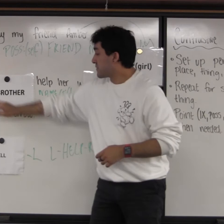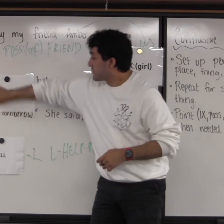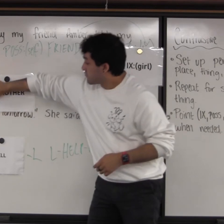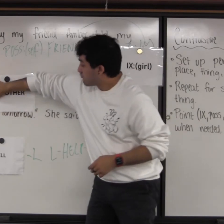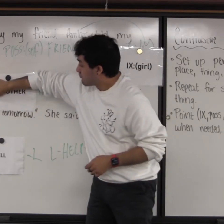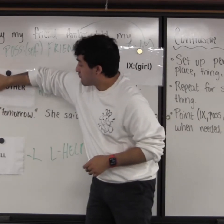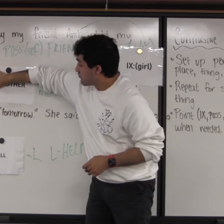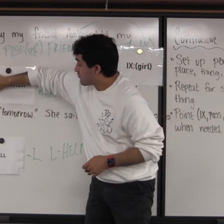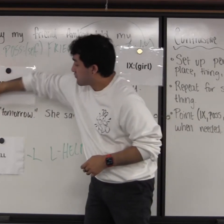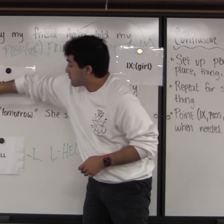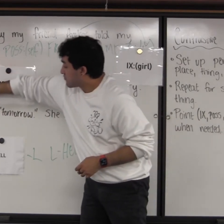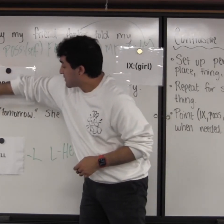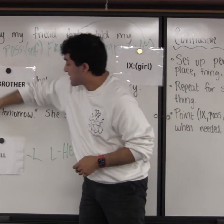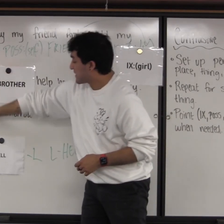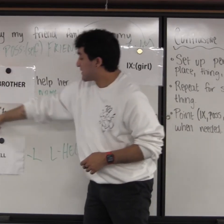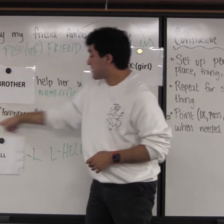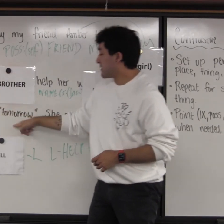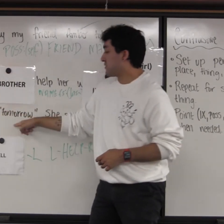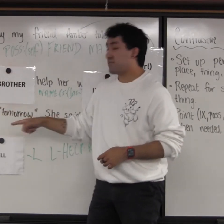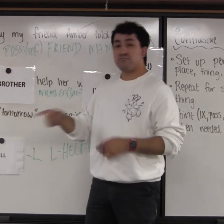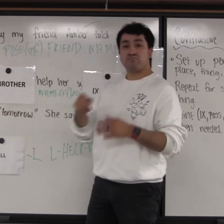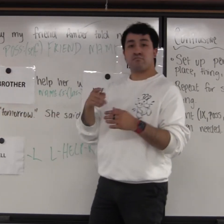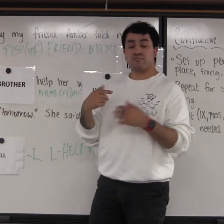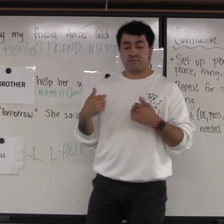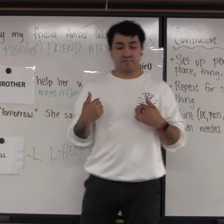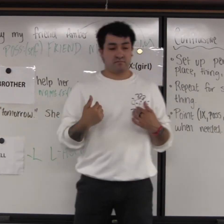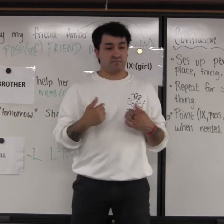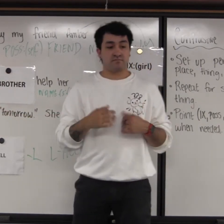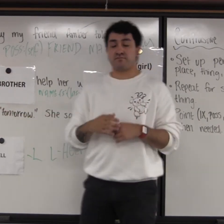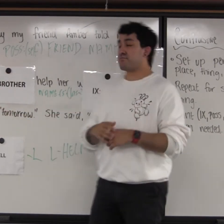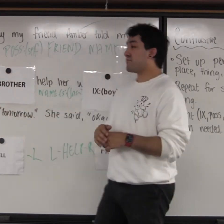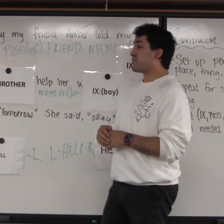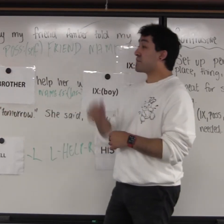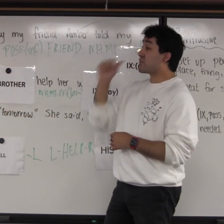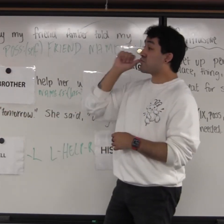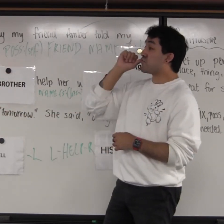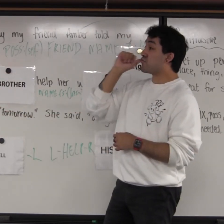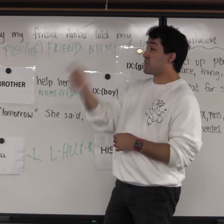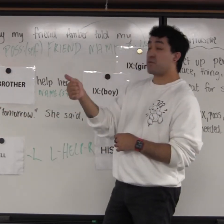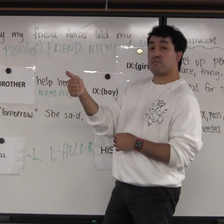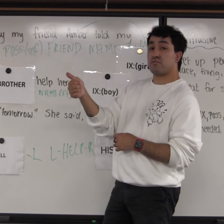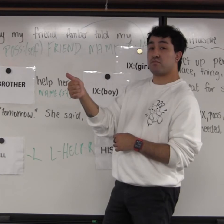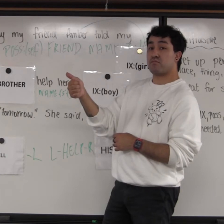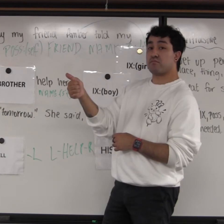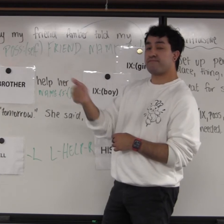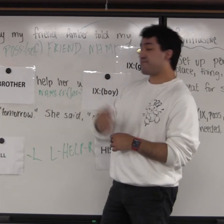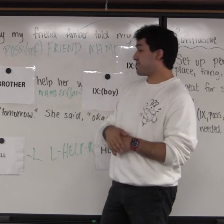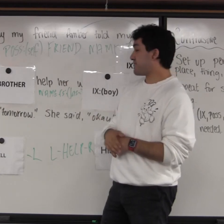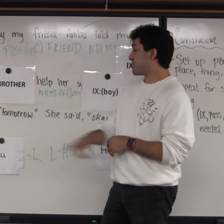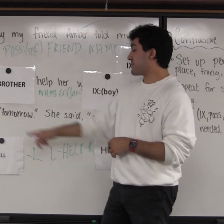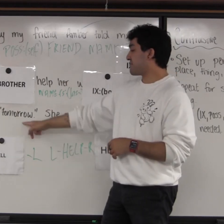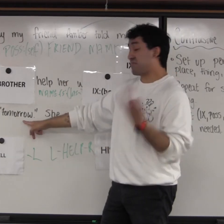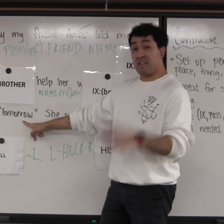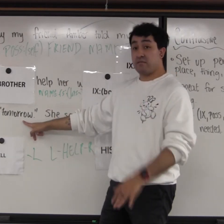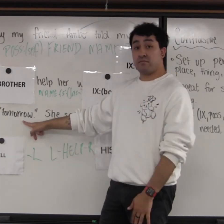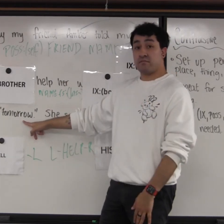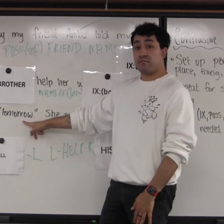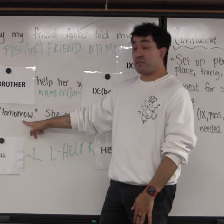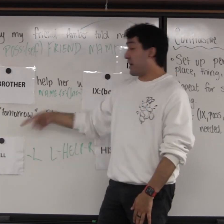said, right? That's not needed. I don't need to sign that. I can just role shift and say tomorrow. Right, and that's it.